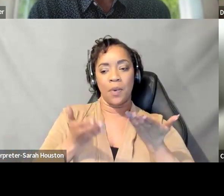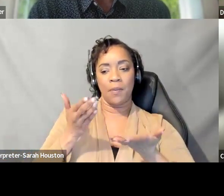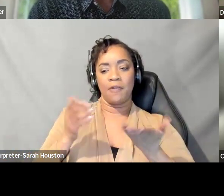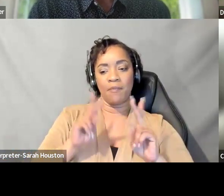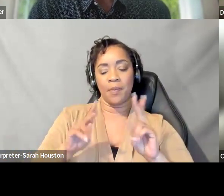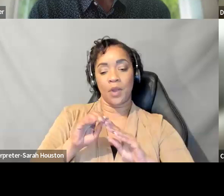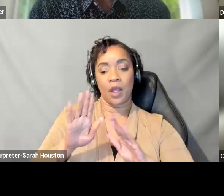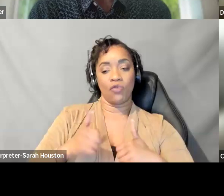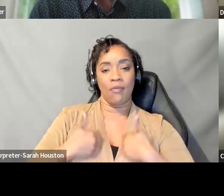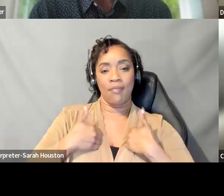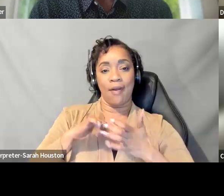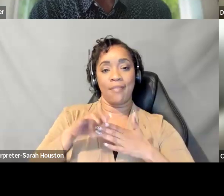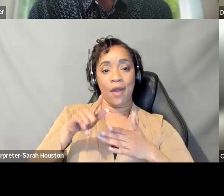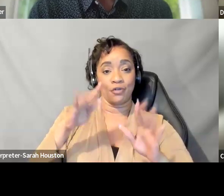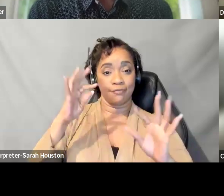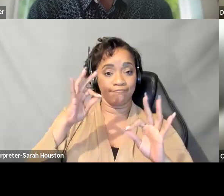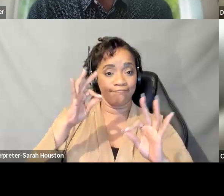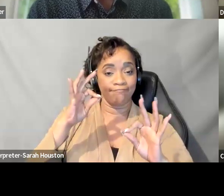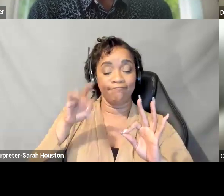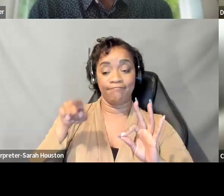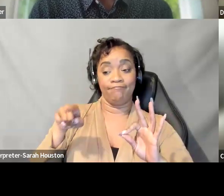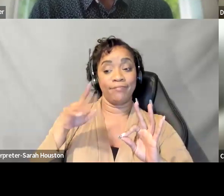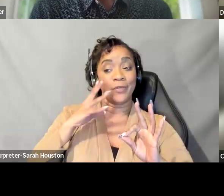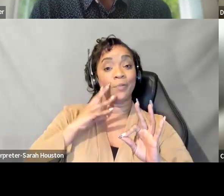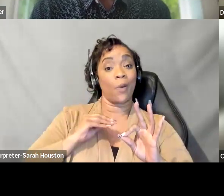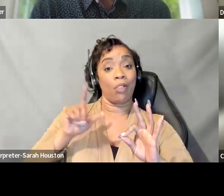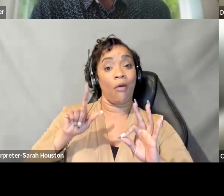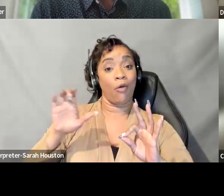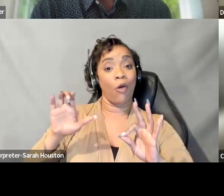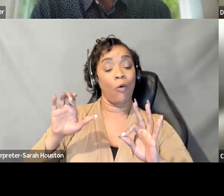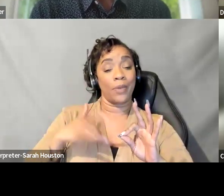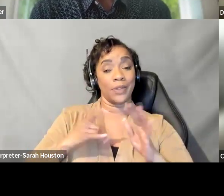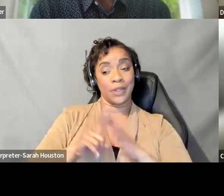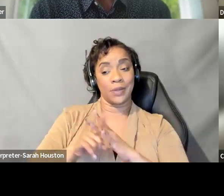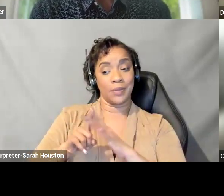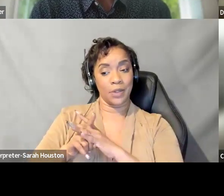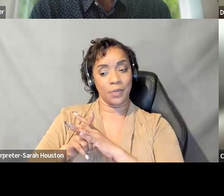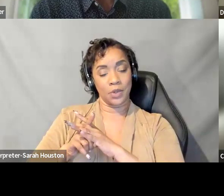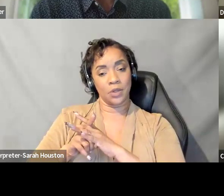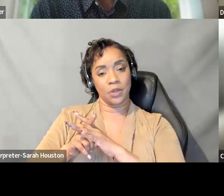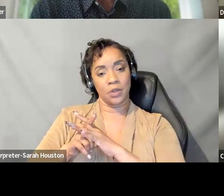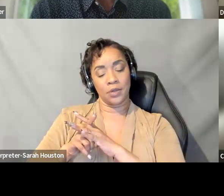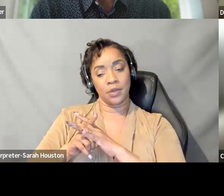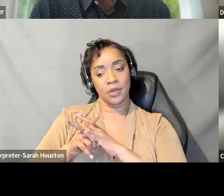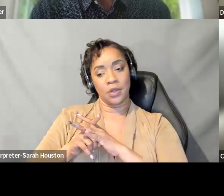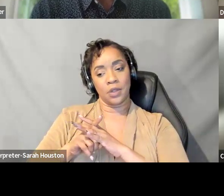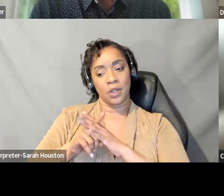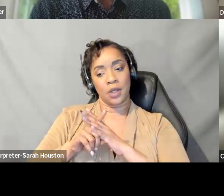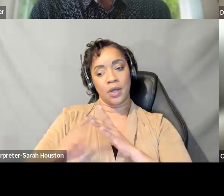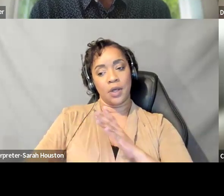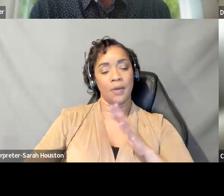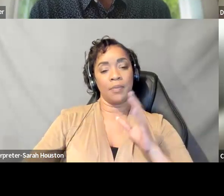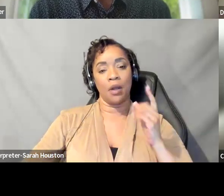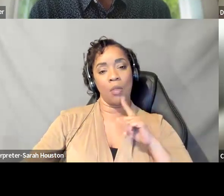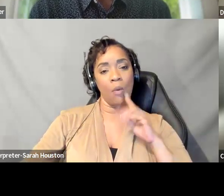that you aren't aware of that are experiencing long COVID, even maybe more significant long COVID, or